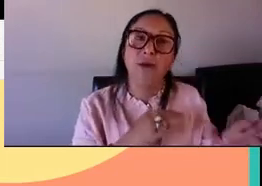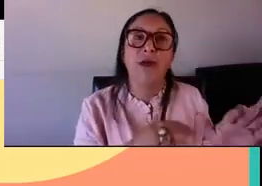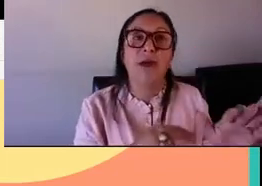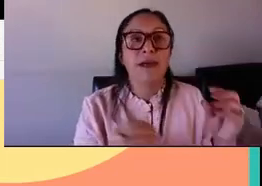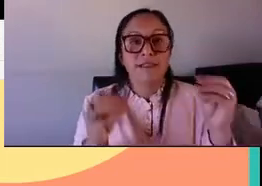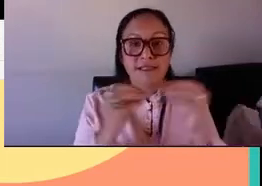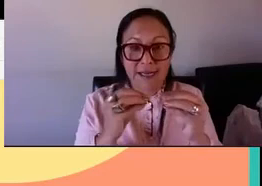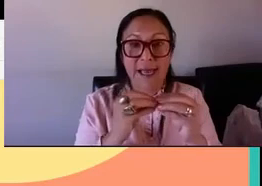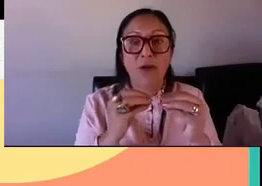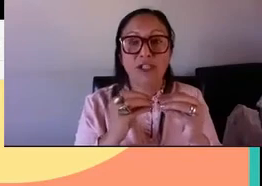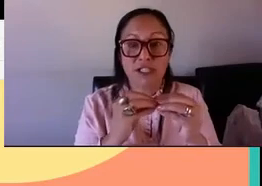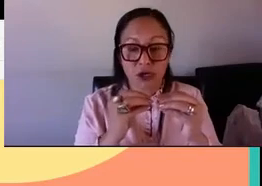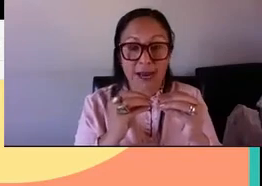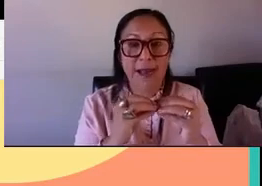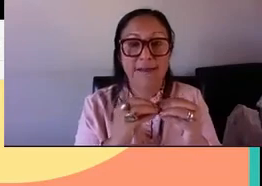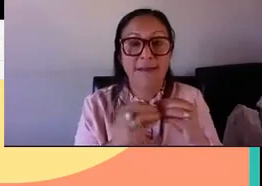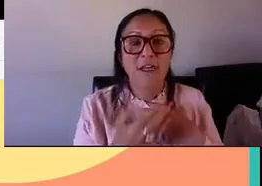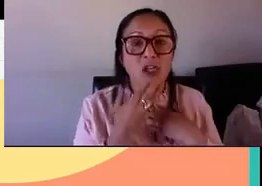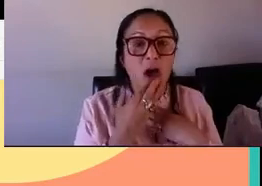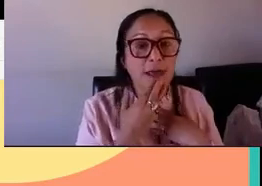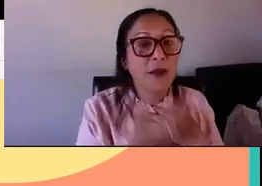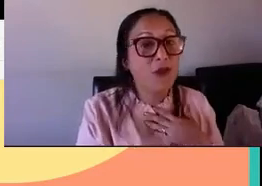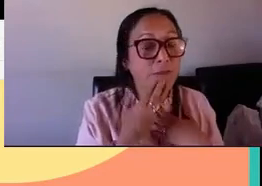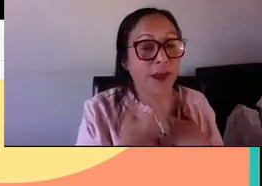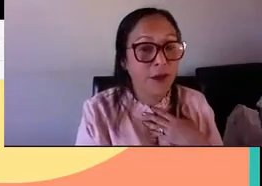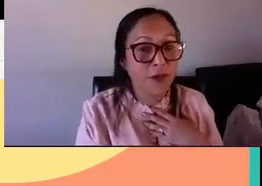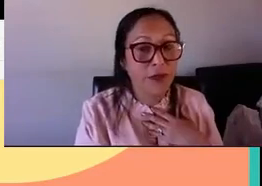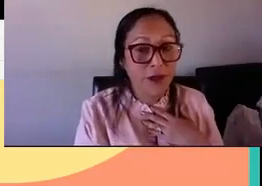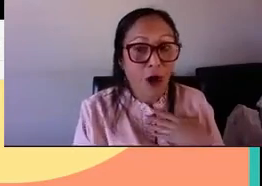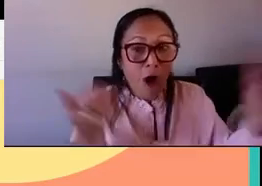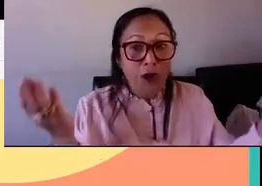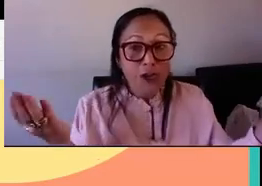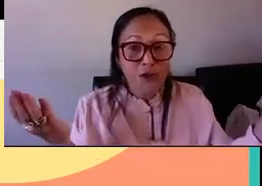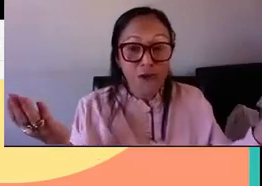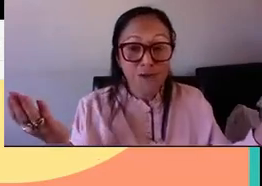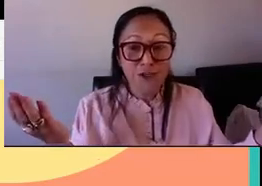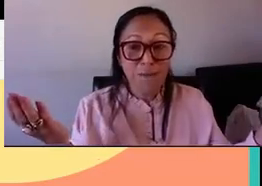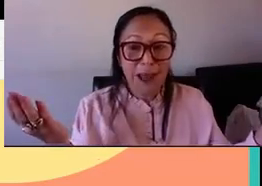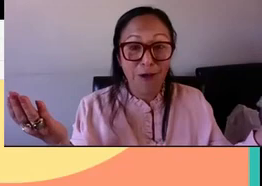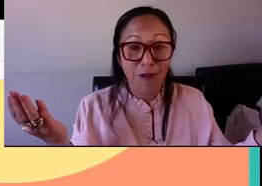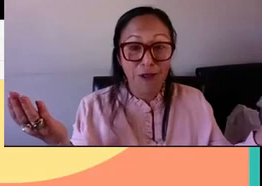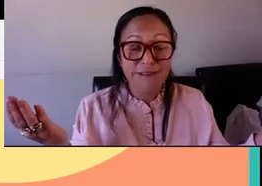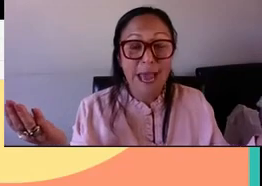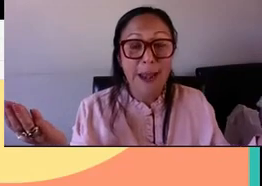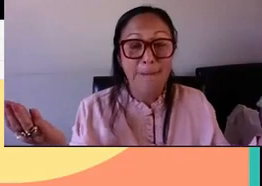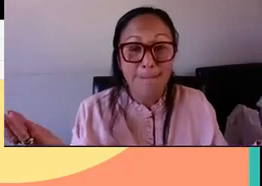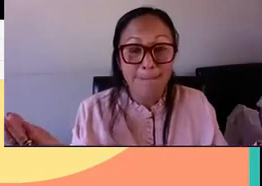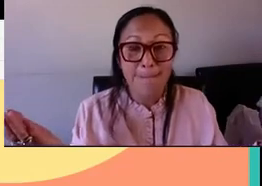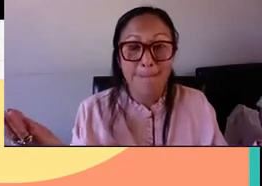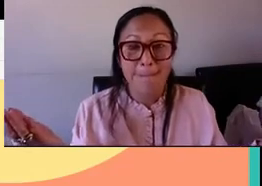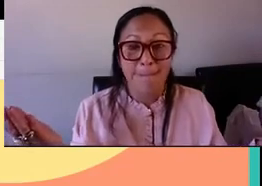sharing with them. Sign language is your hands, talking with your mouth. Oh, you used your mouth. You said,